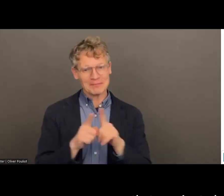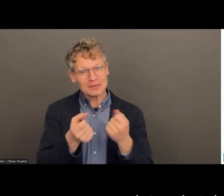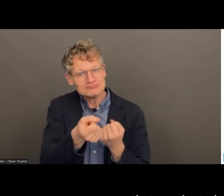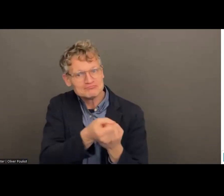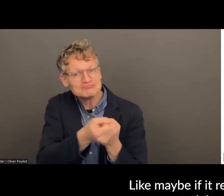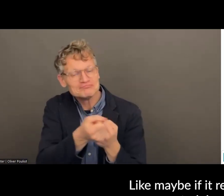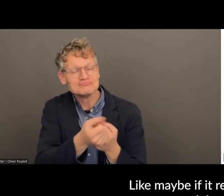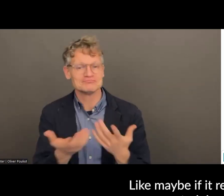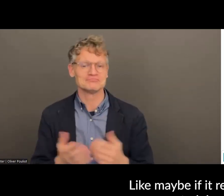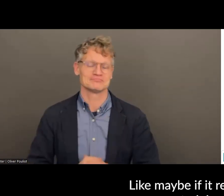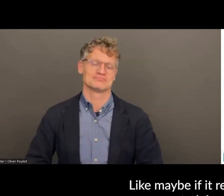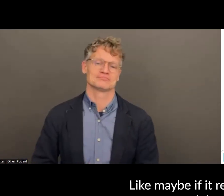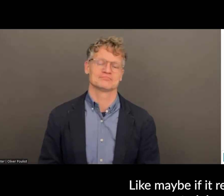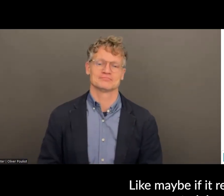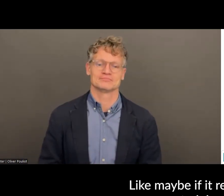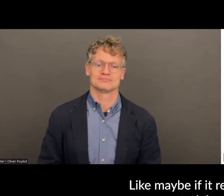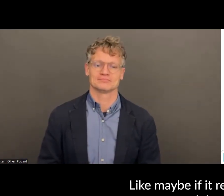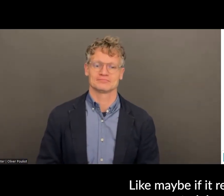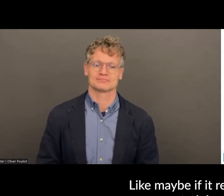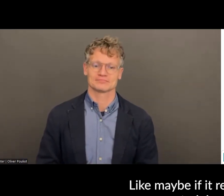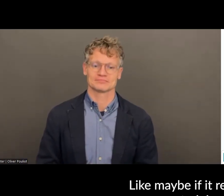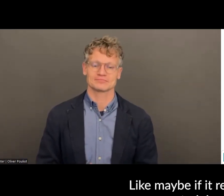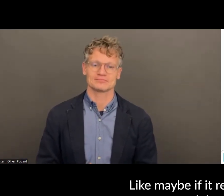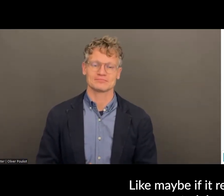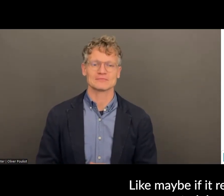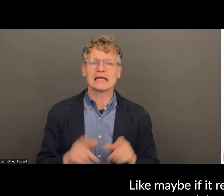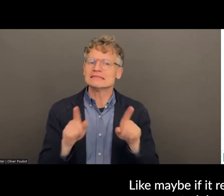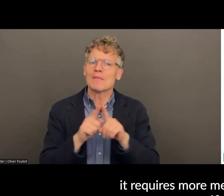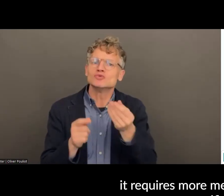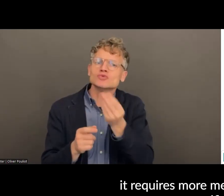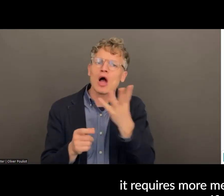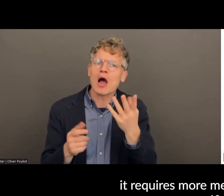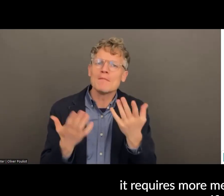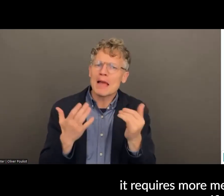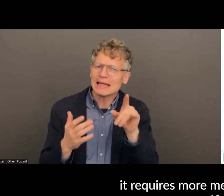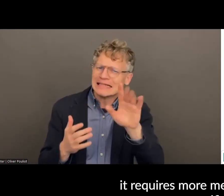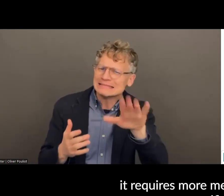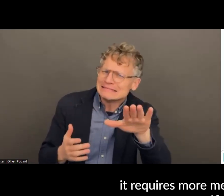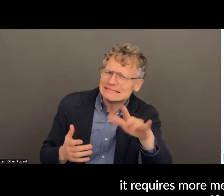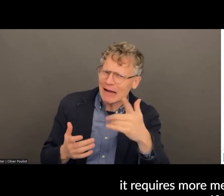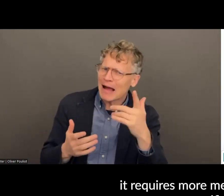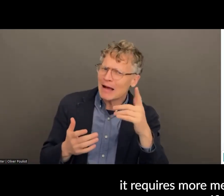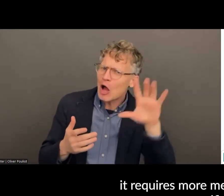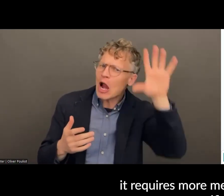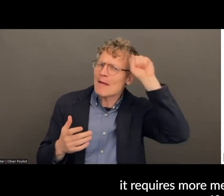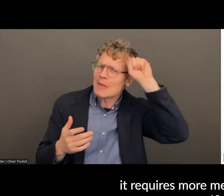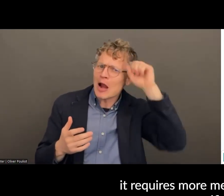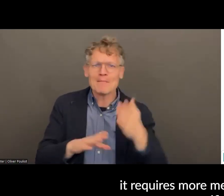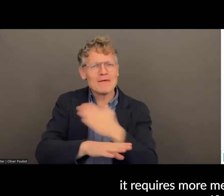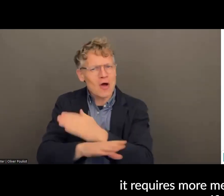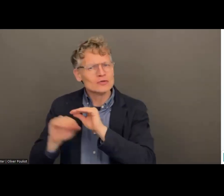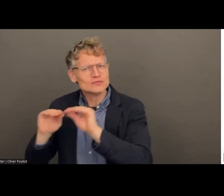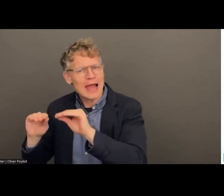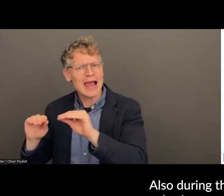be boosted. Like maybe if it requires refresher training or if it requires more mentorship in a very